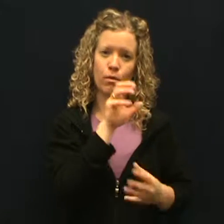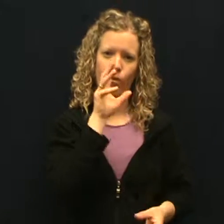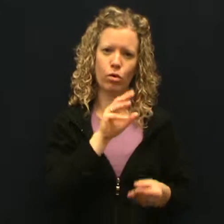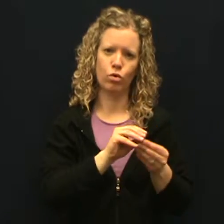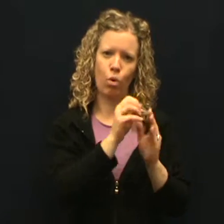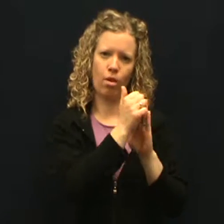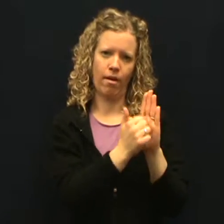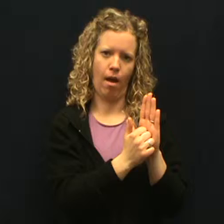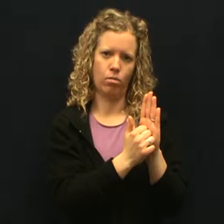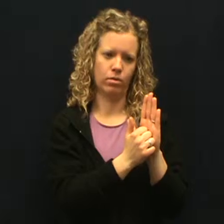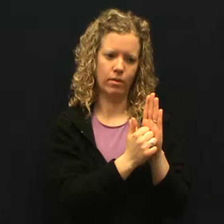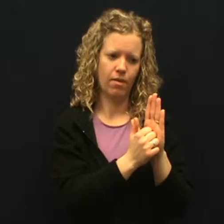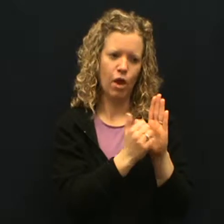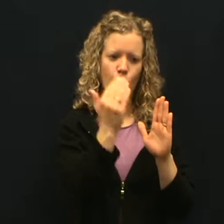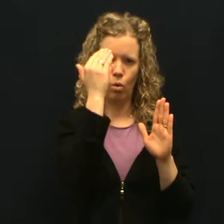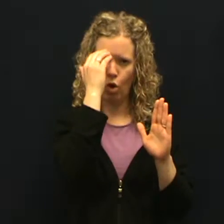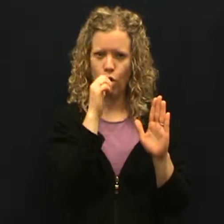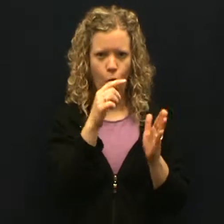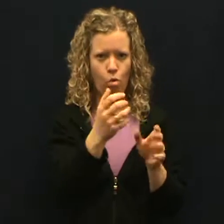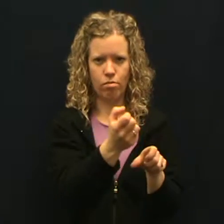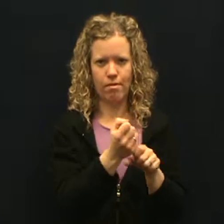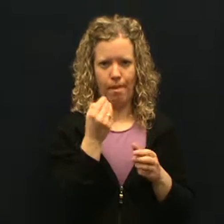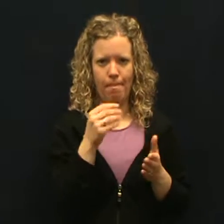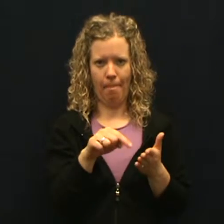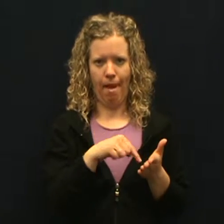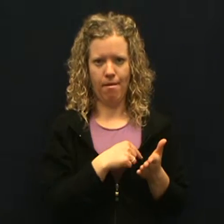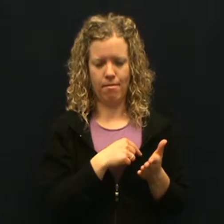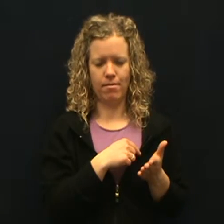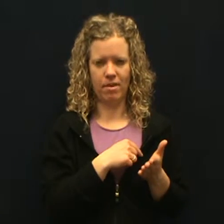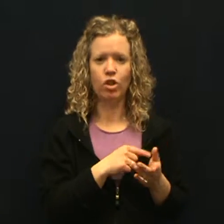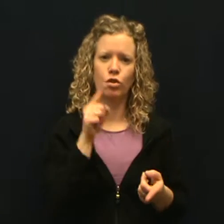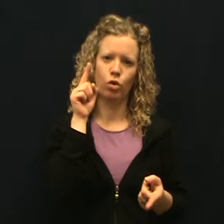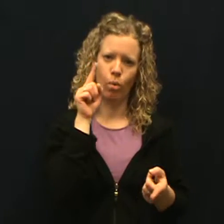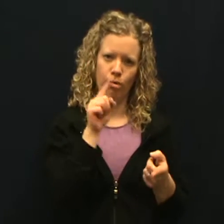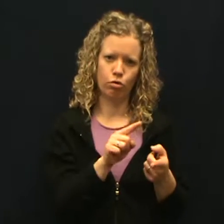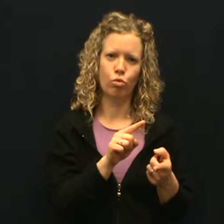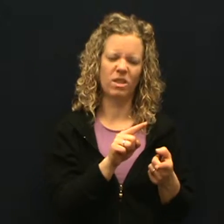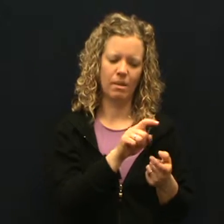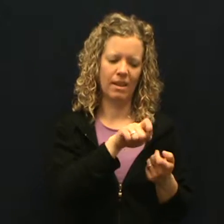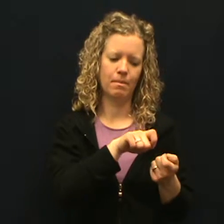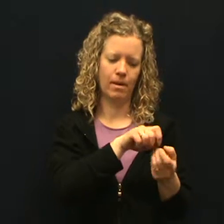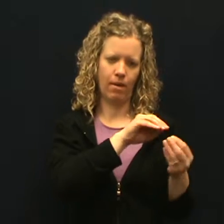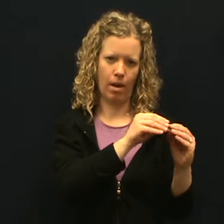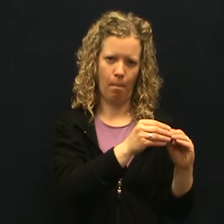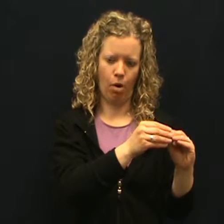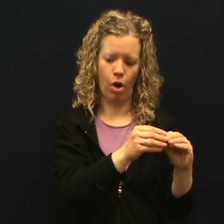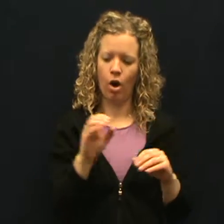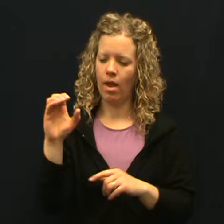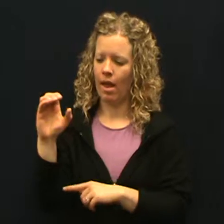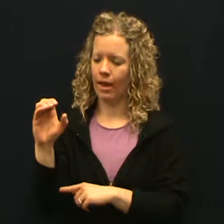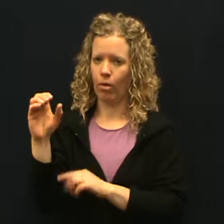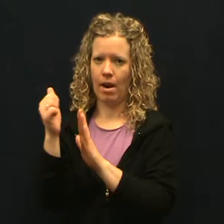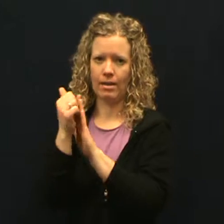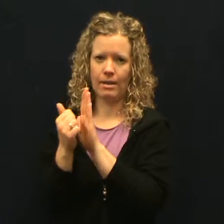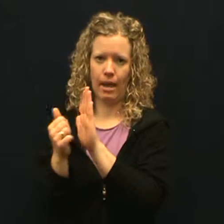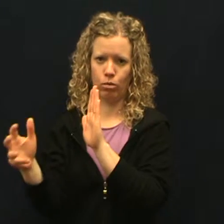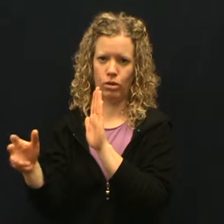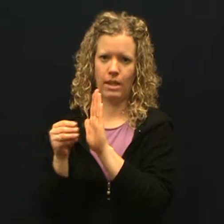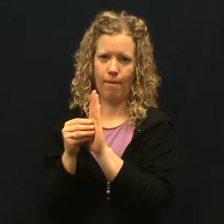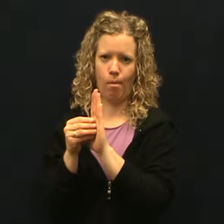be uncollectible. So you reduce that amount by that specific amount, and you credit your accounts receivable by that specific amount. So